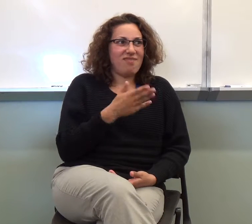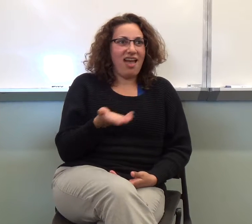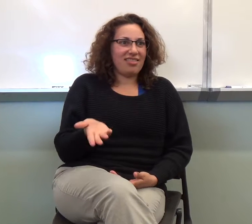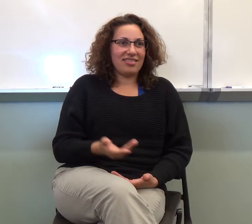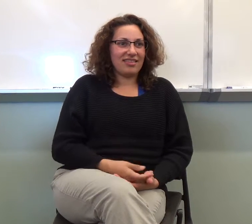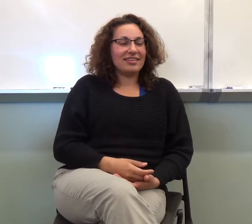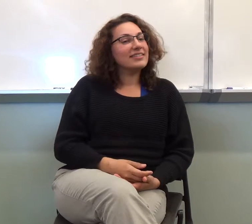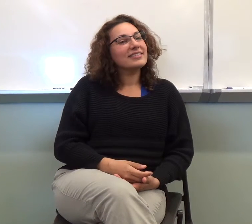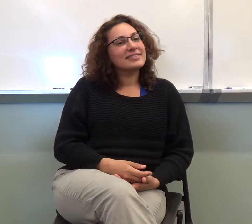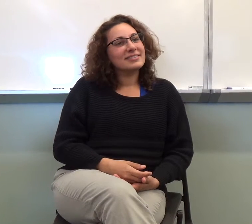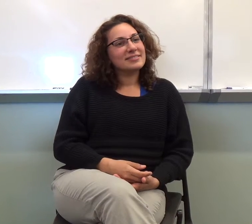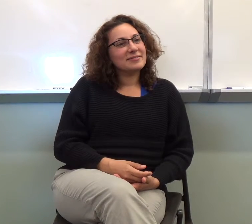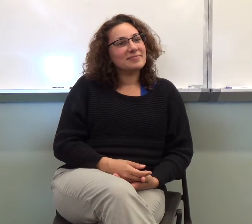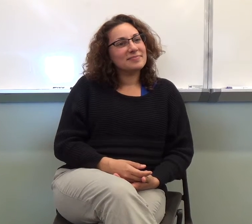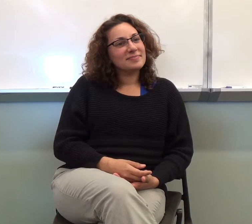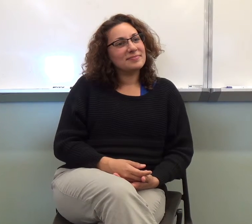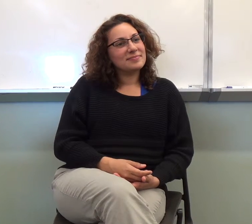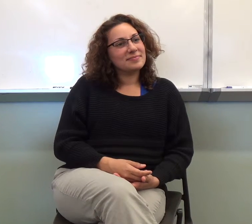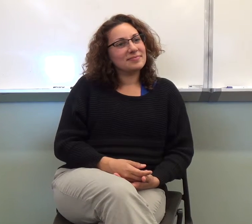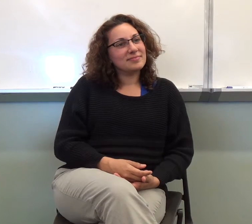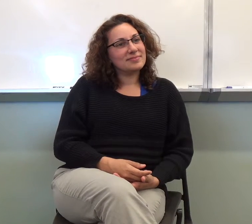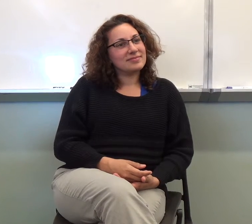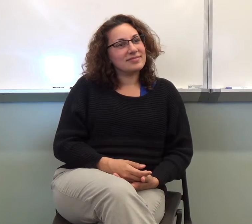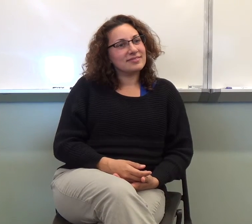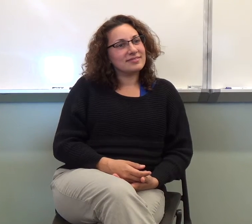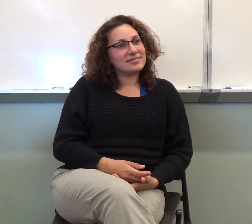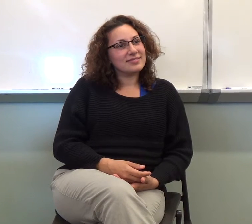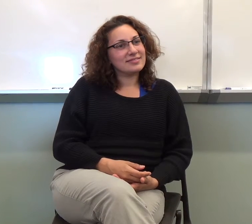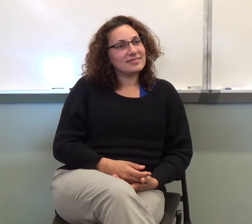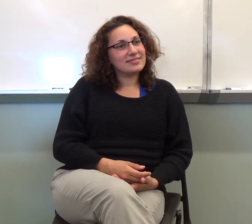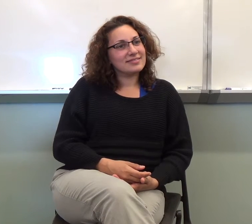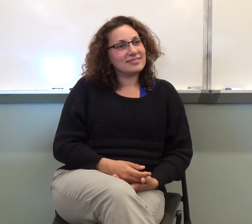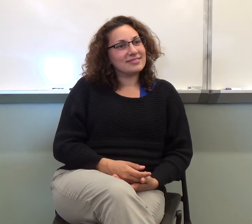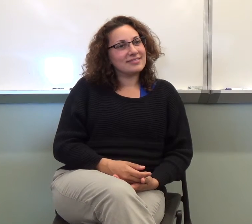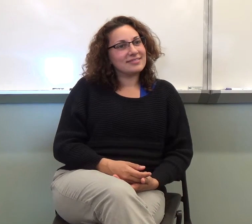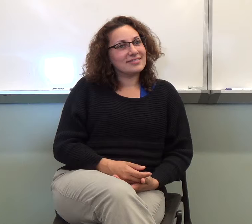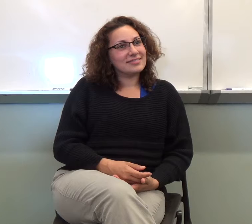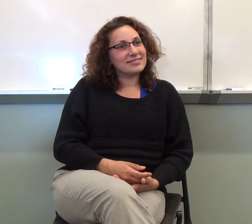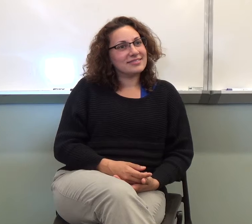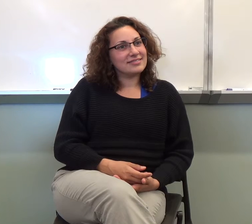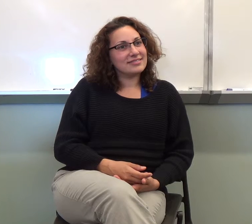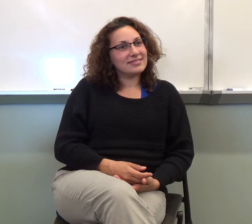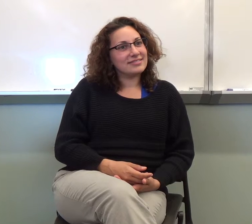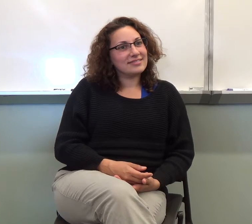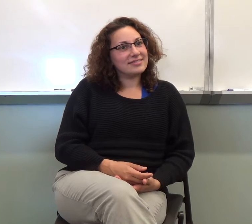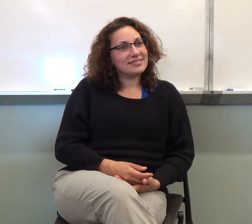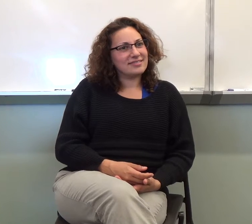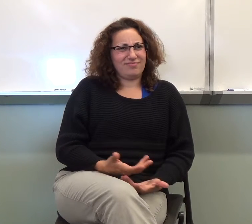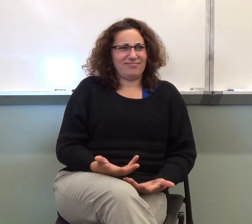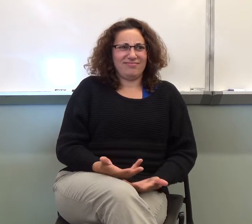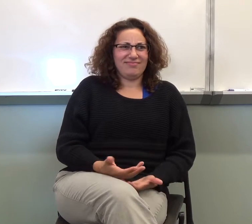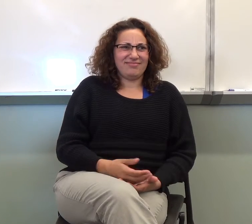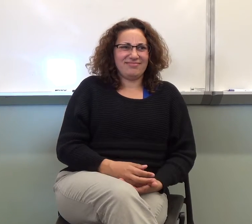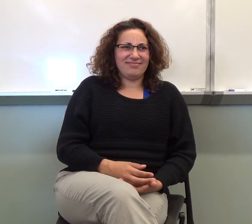hours. Okay, thank you. Yeah, that's it. I have another class that starts their final at,